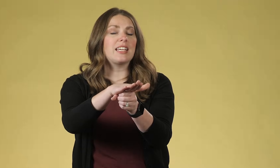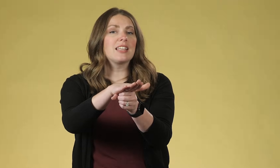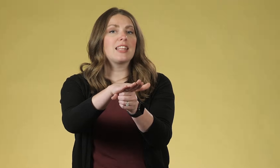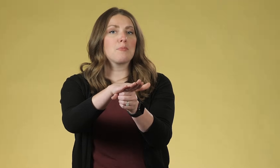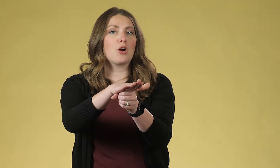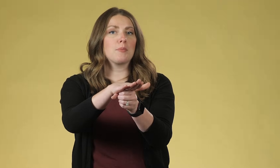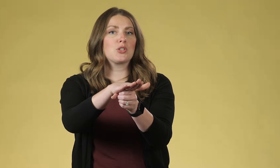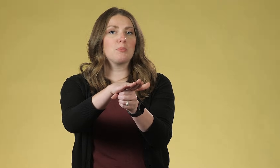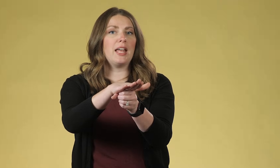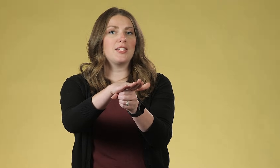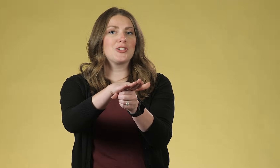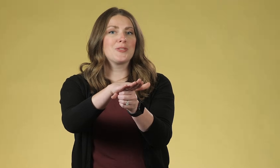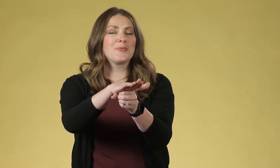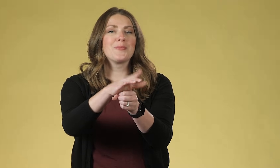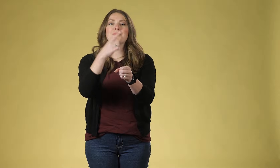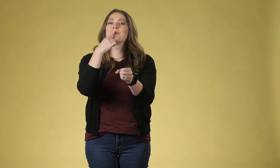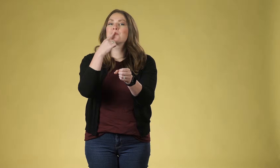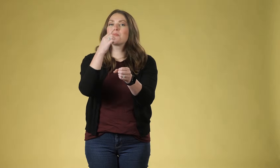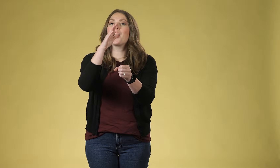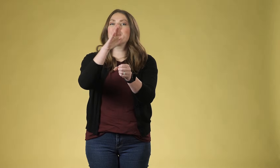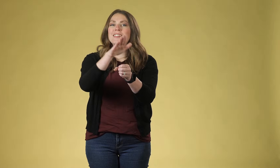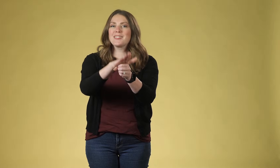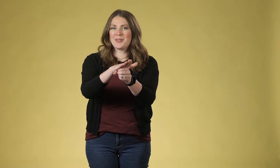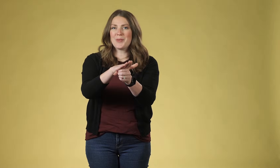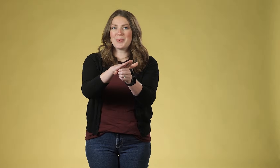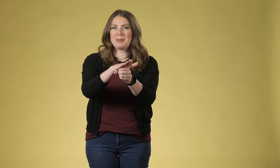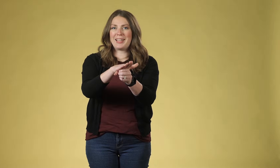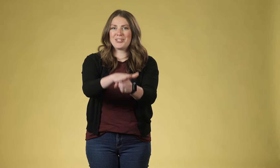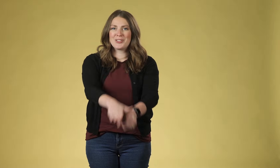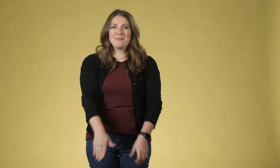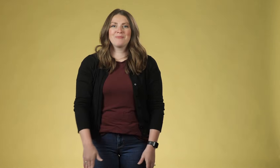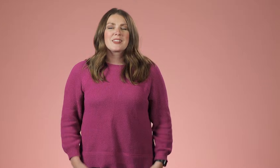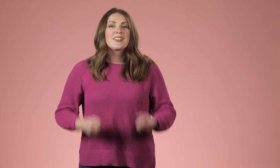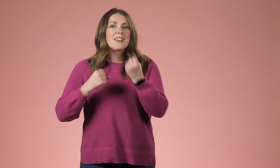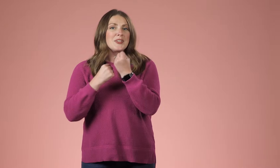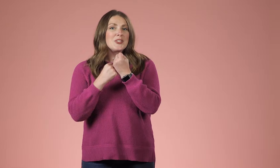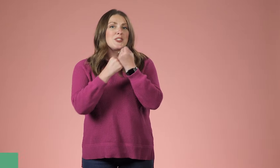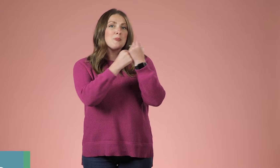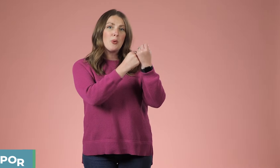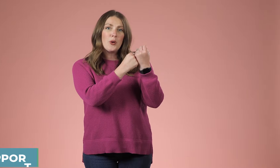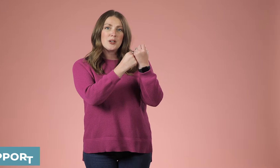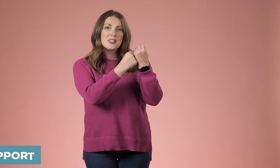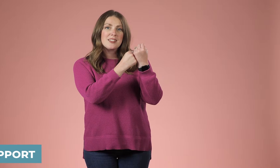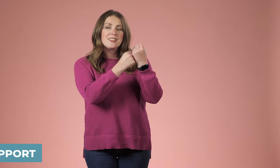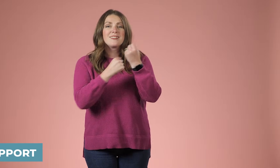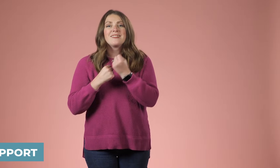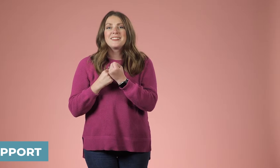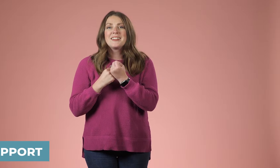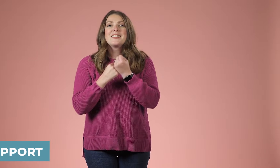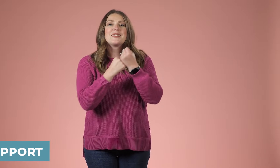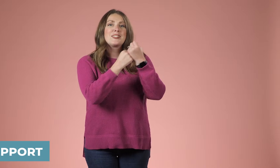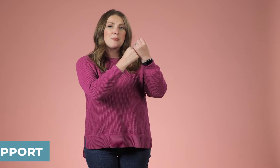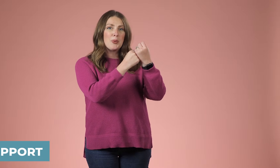sealing that promise or pledge. Promise or pledge. Support.